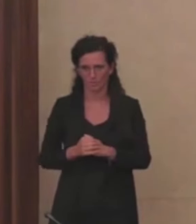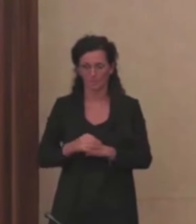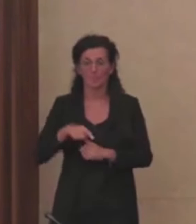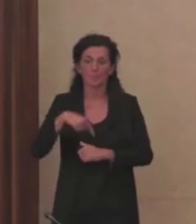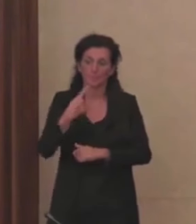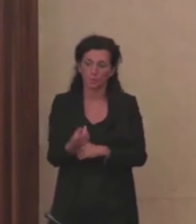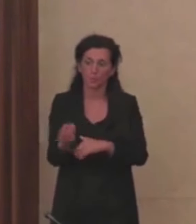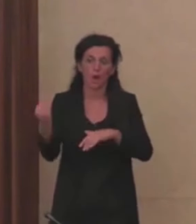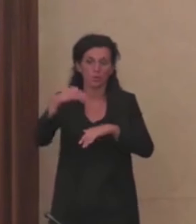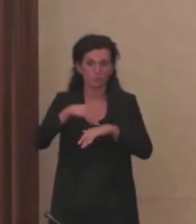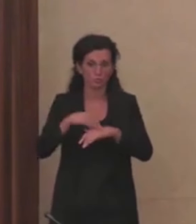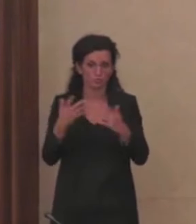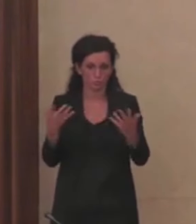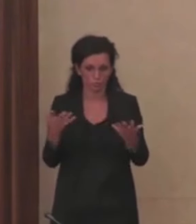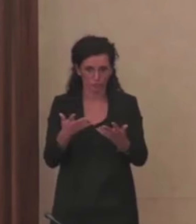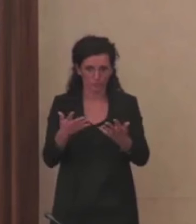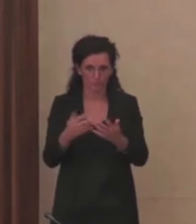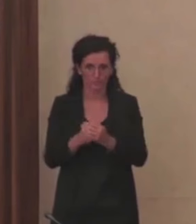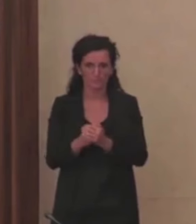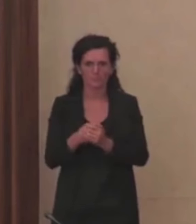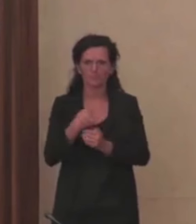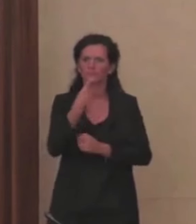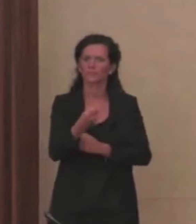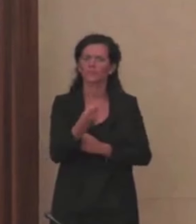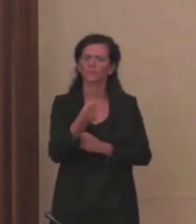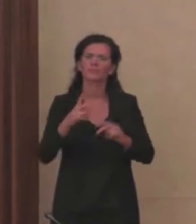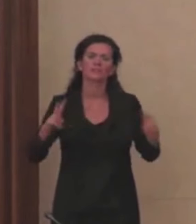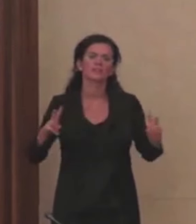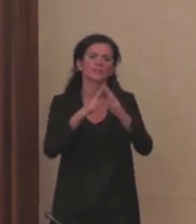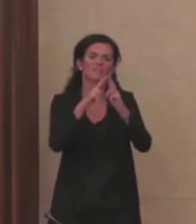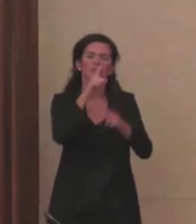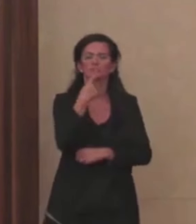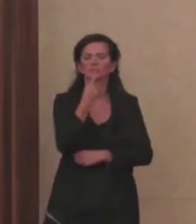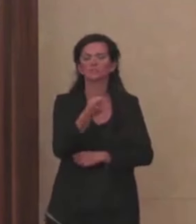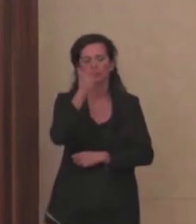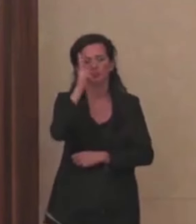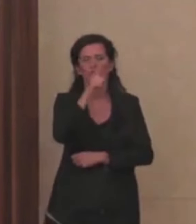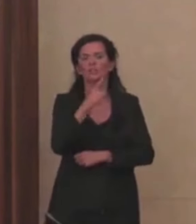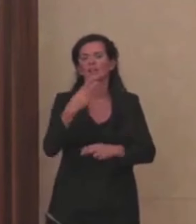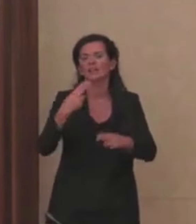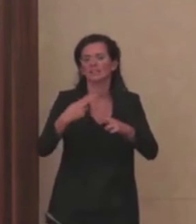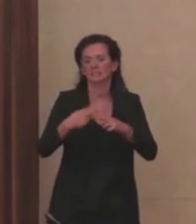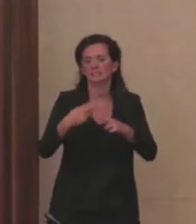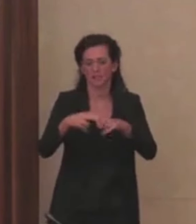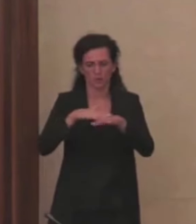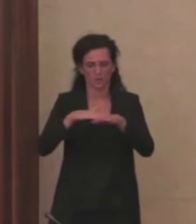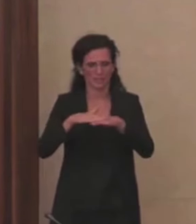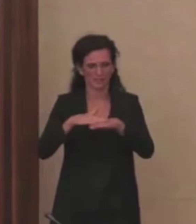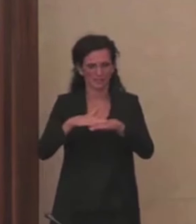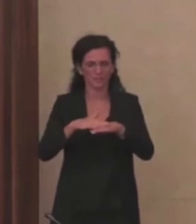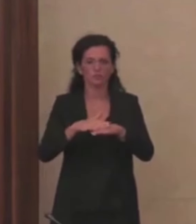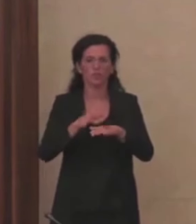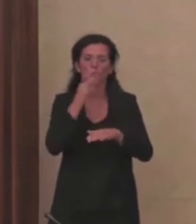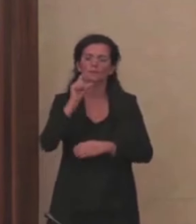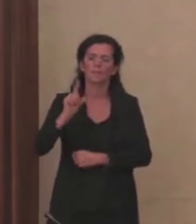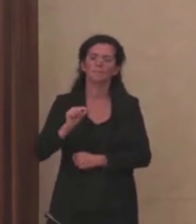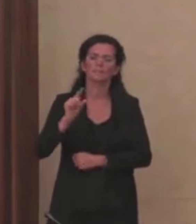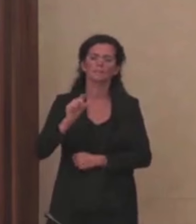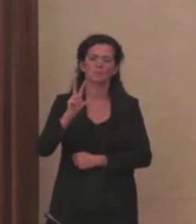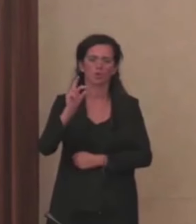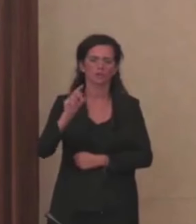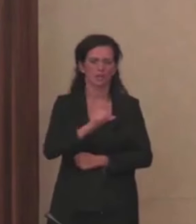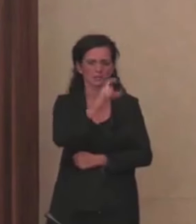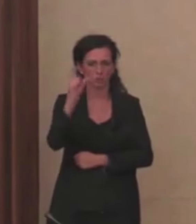147,000 euros. And then we also have to add SSR, what is called in French